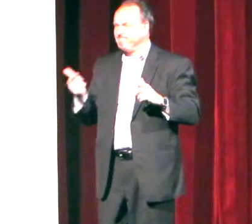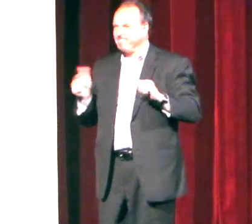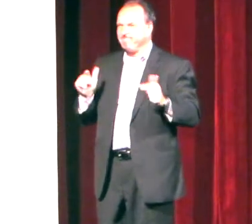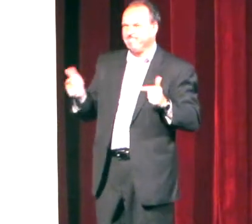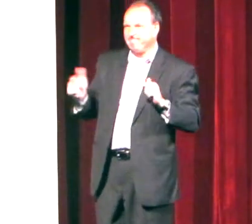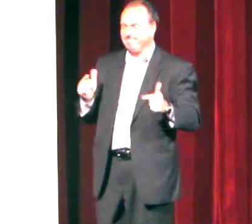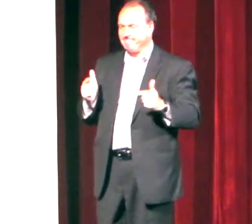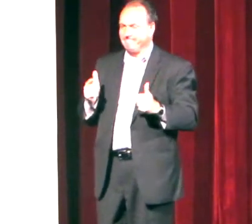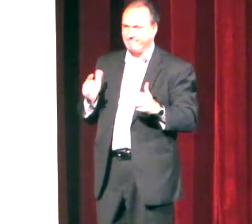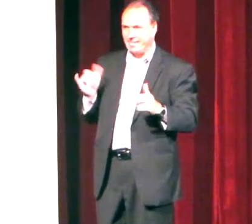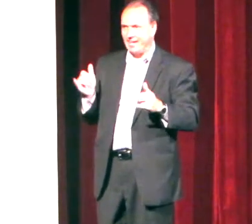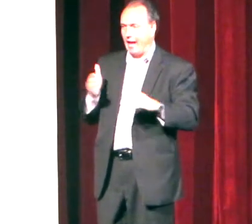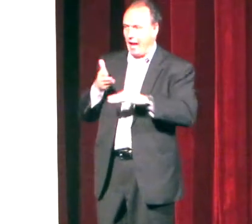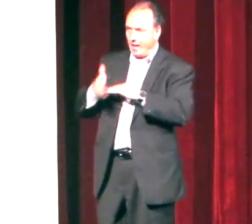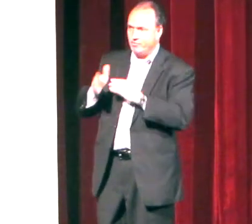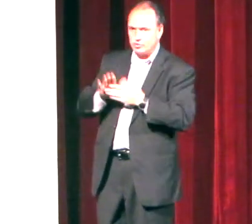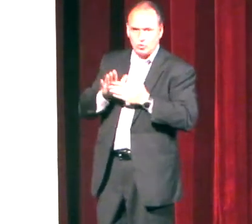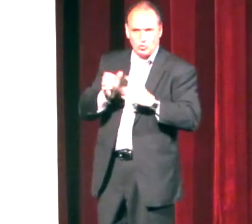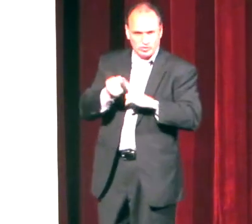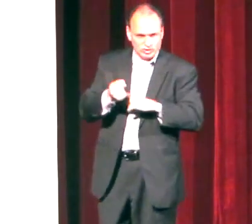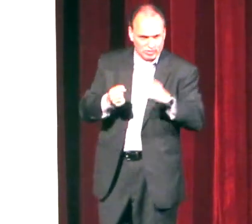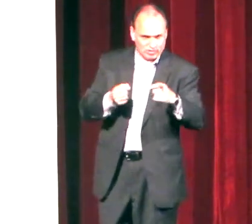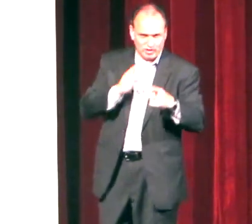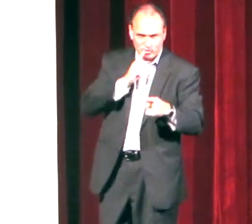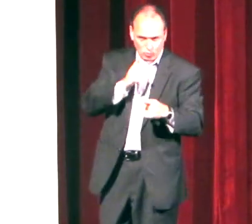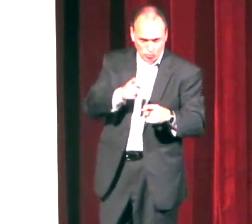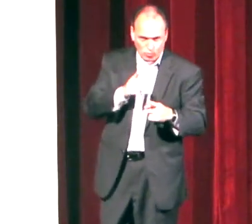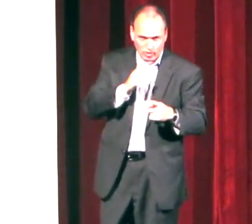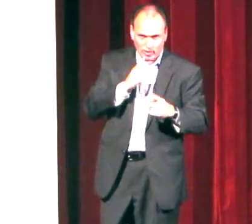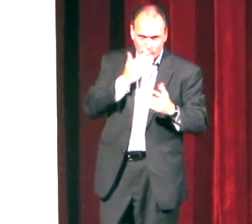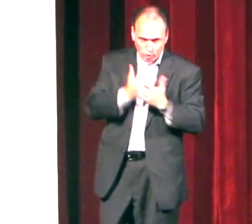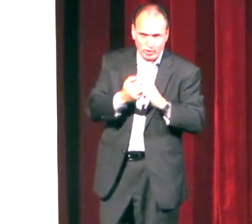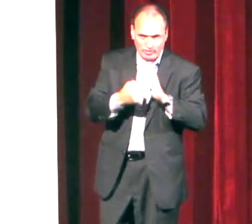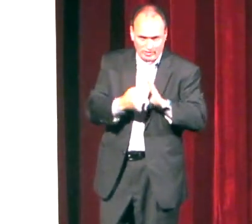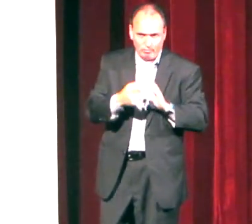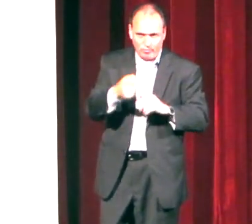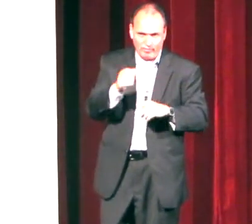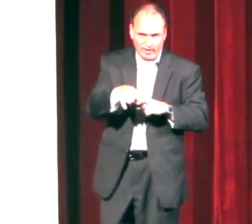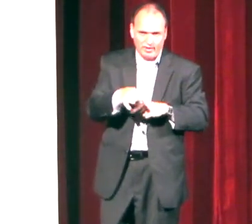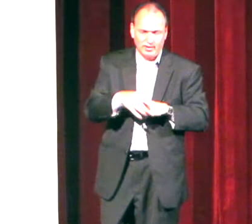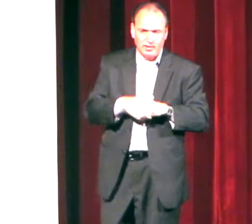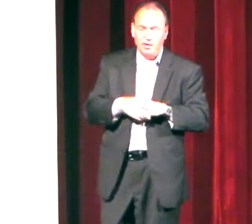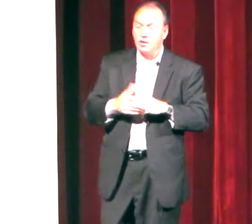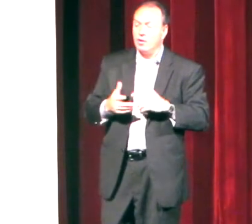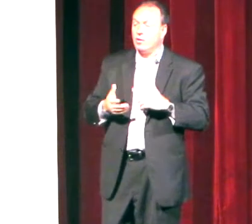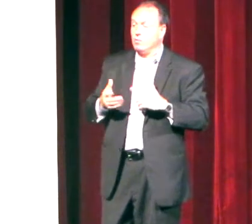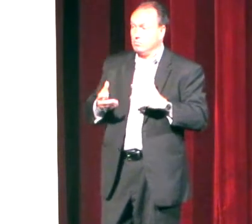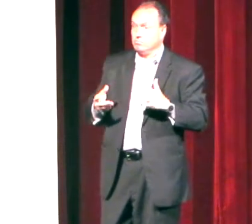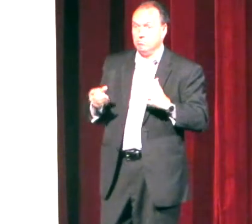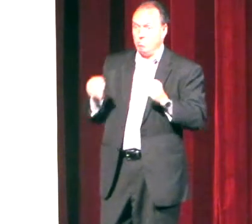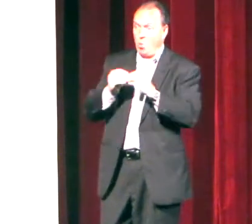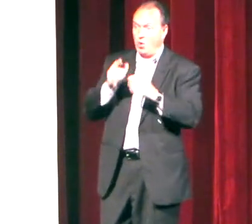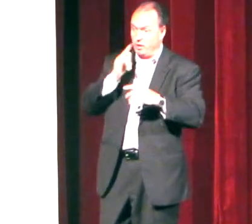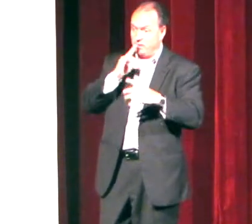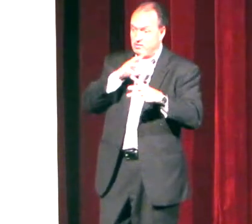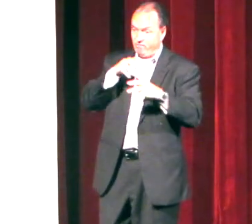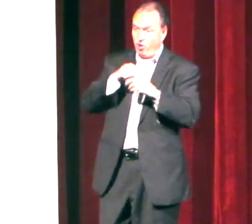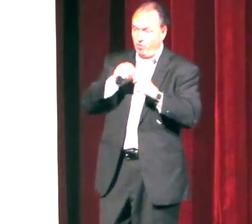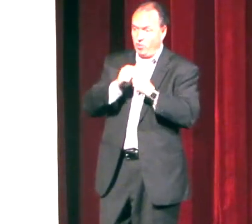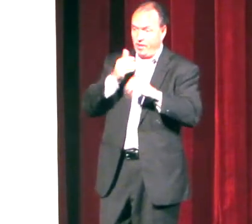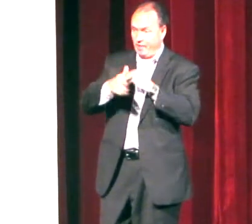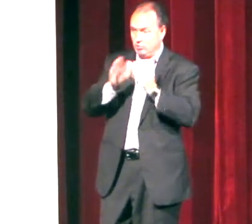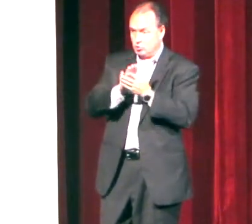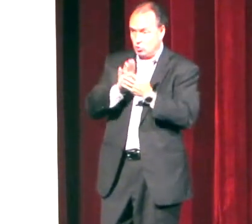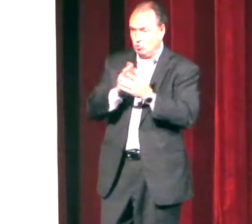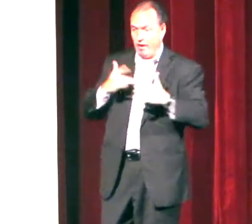play, and the after-school situation is a really good example of it. The more kids we have involved in